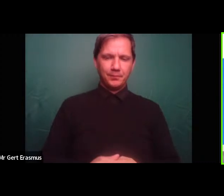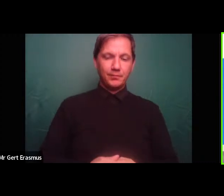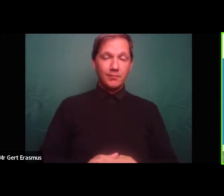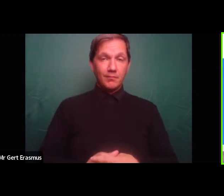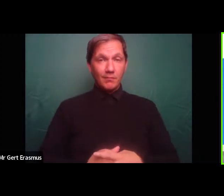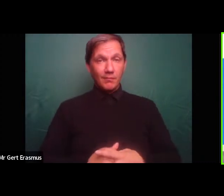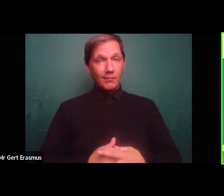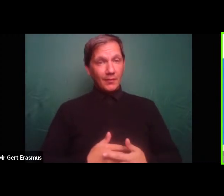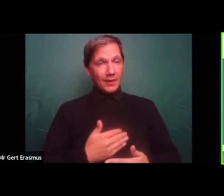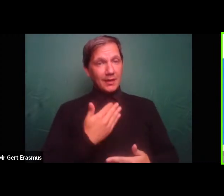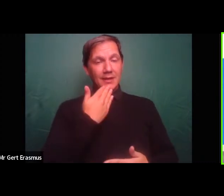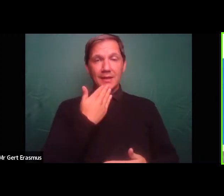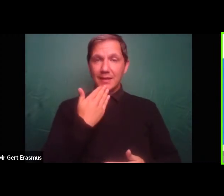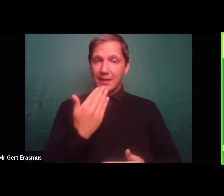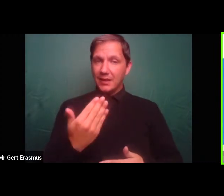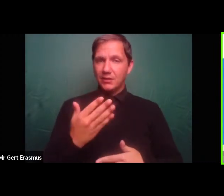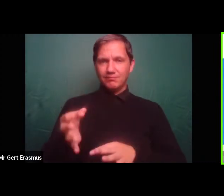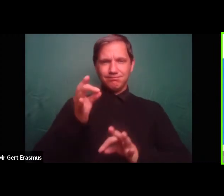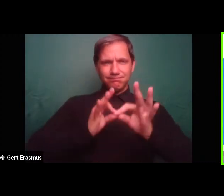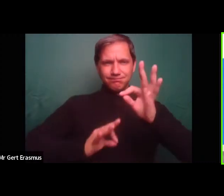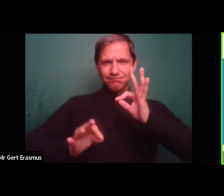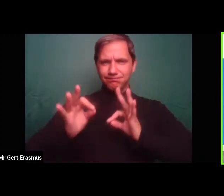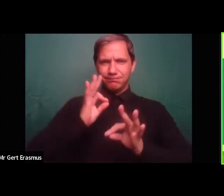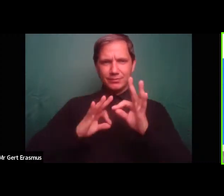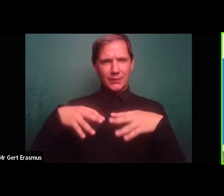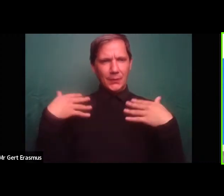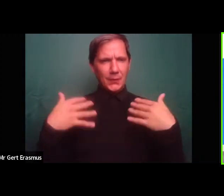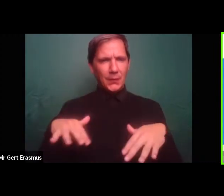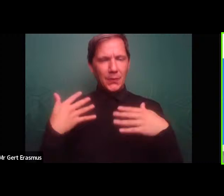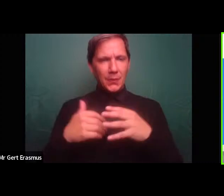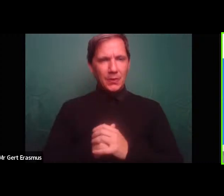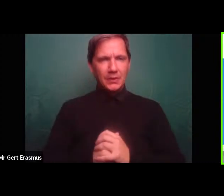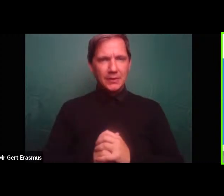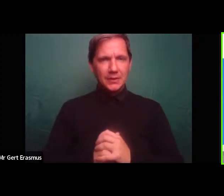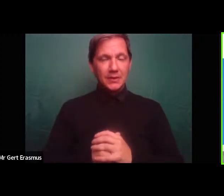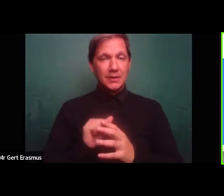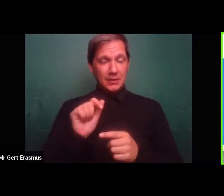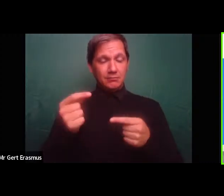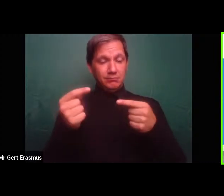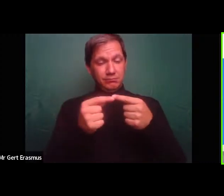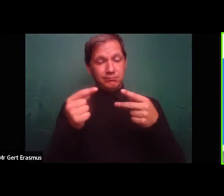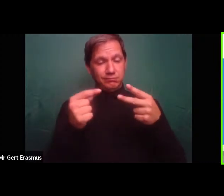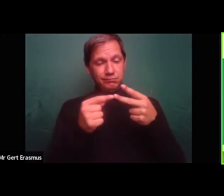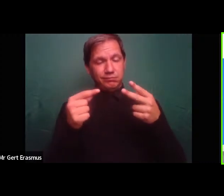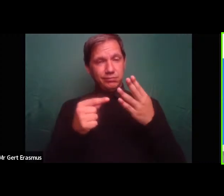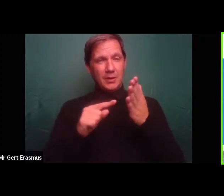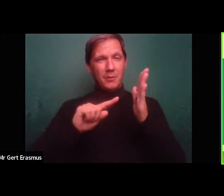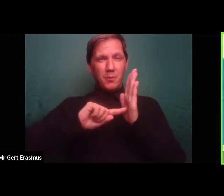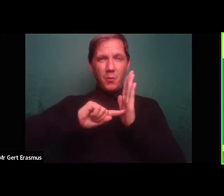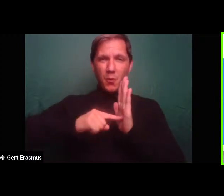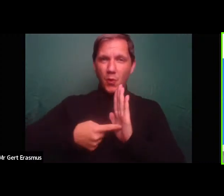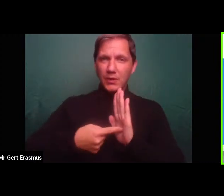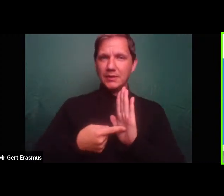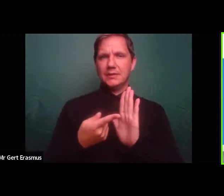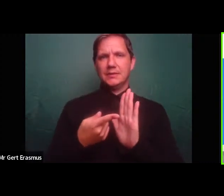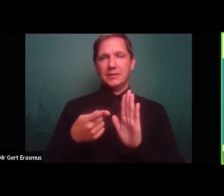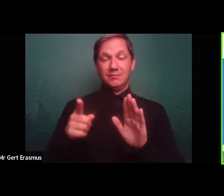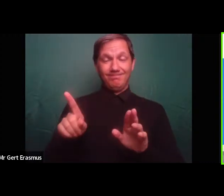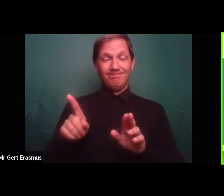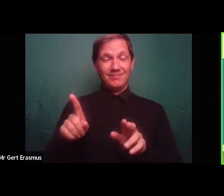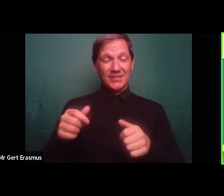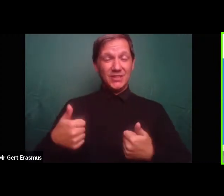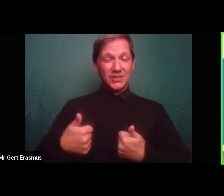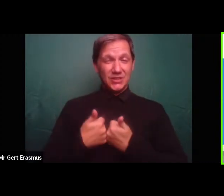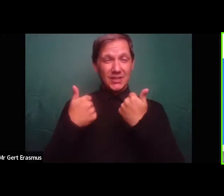so much for that, and for pointing out some of the issues that really needs to